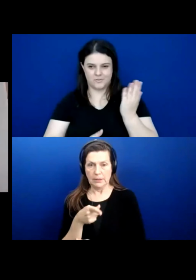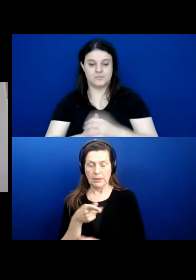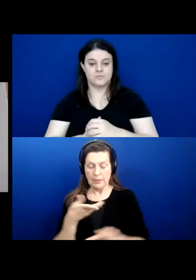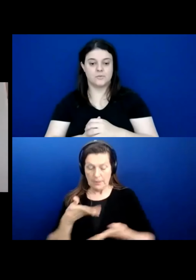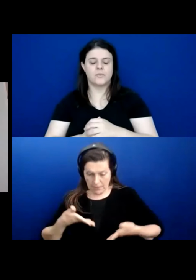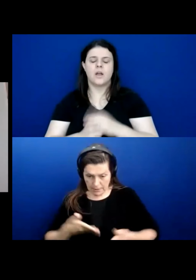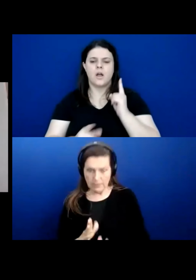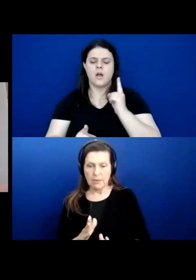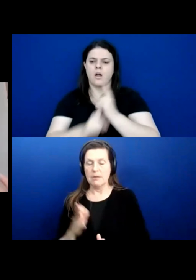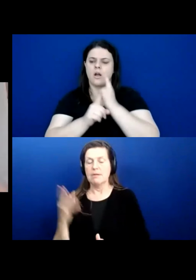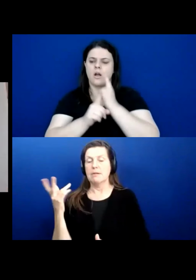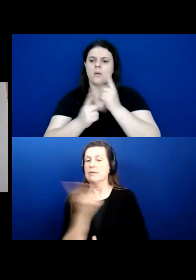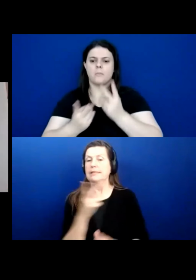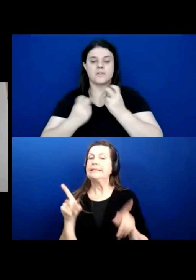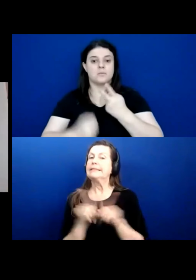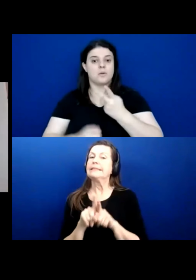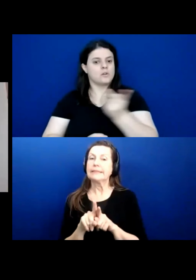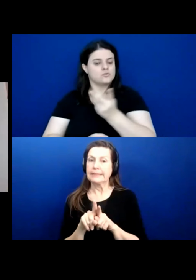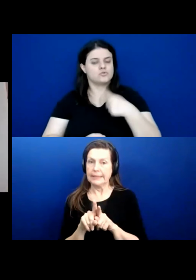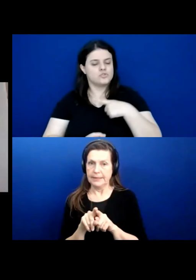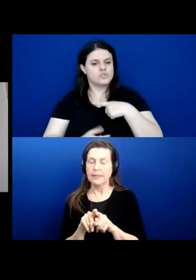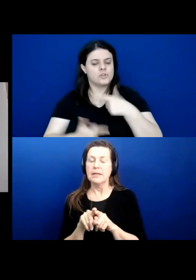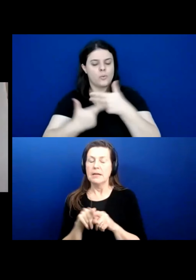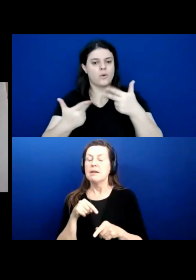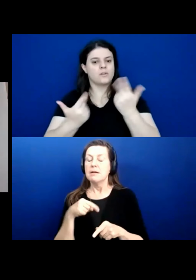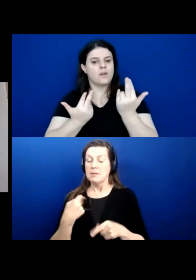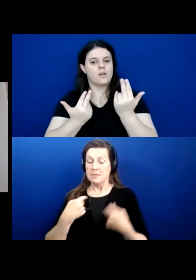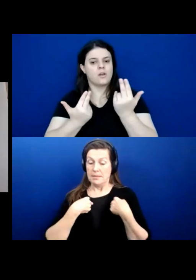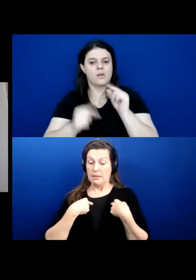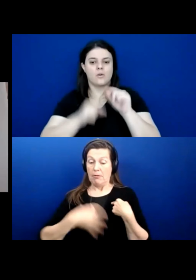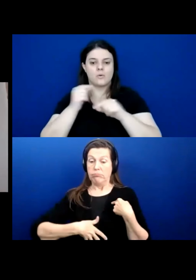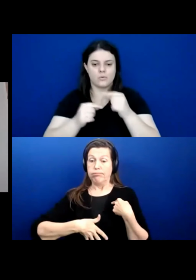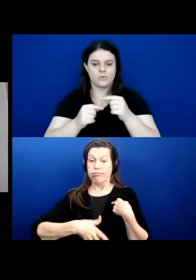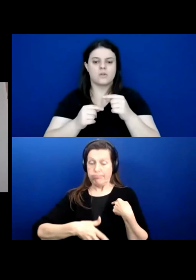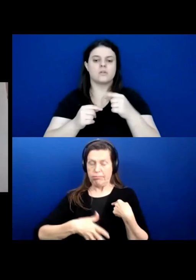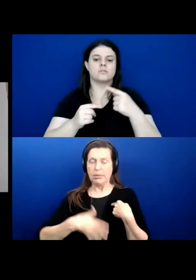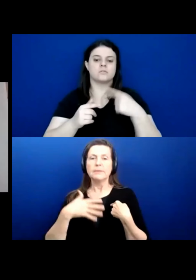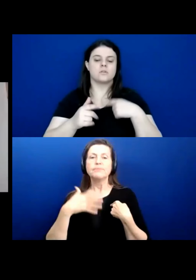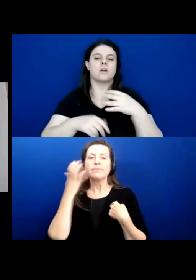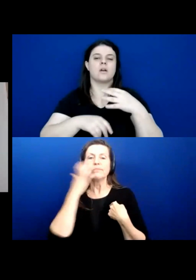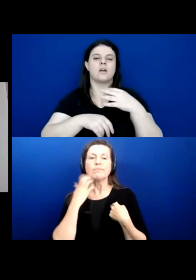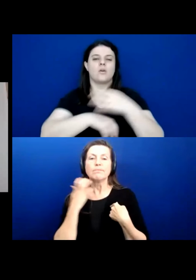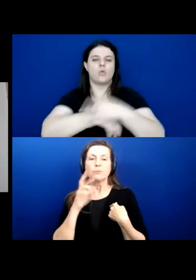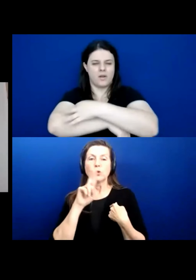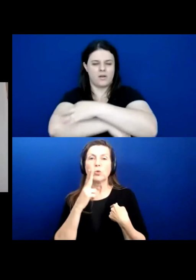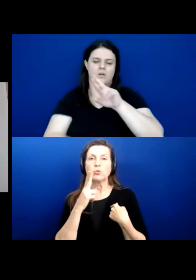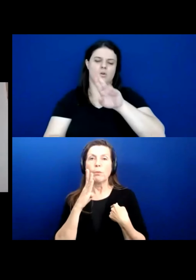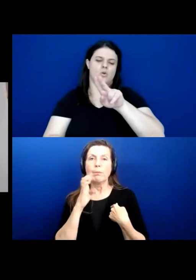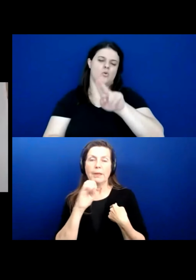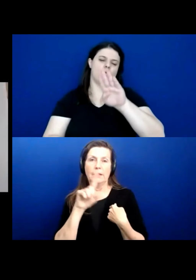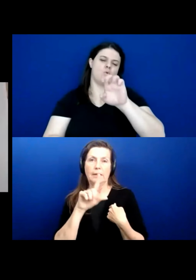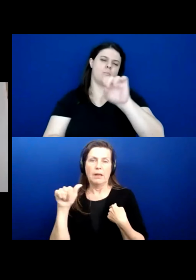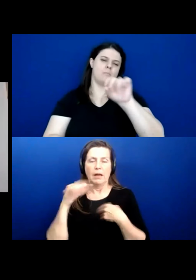something in common, and that was that they had contracted rubella while they were pregnant. And as a result, they had babies that were deaf-blind.